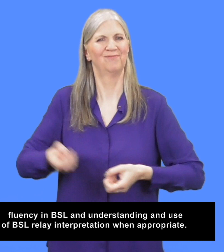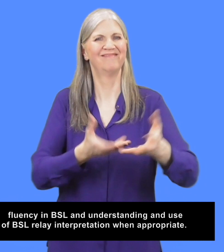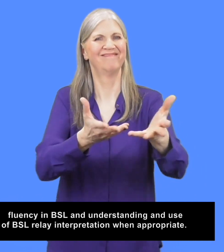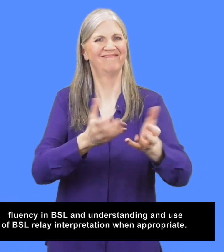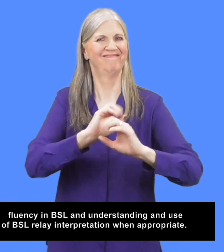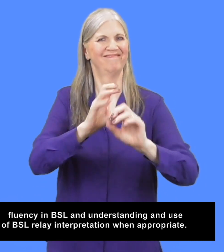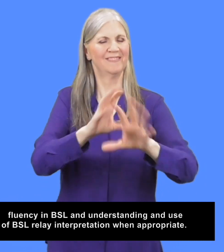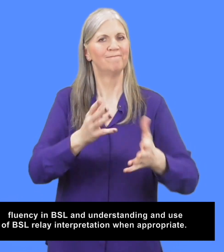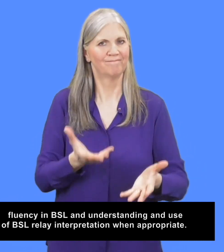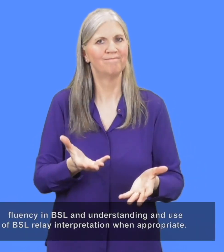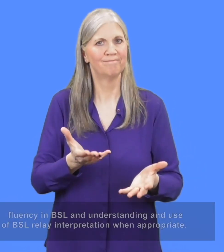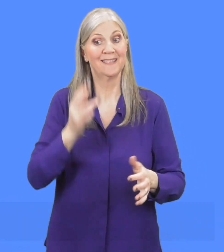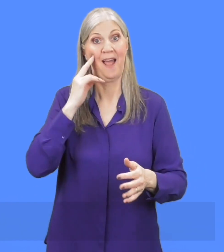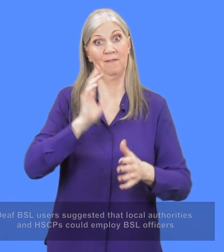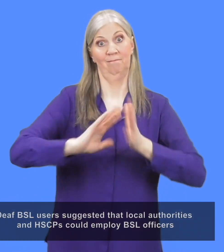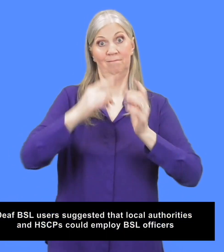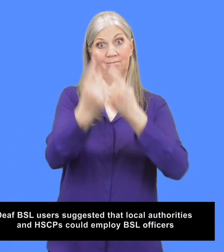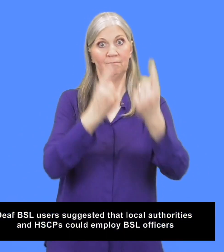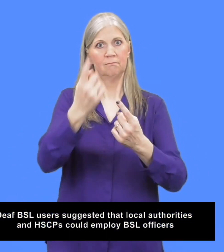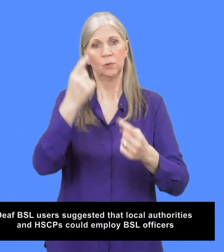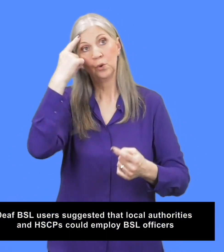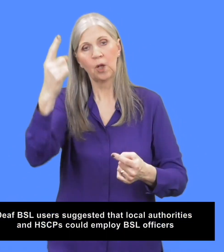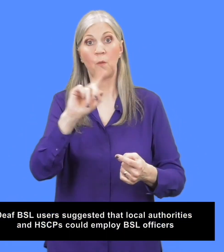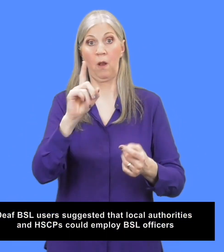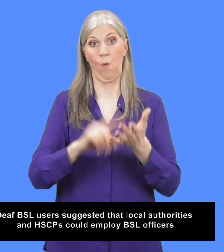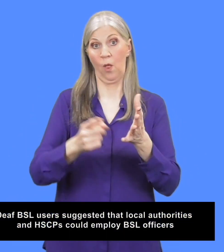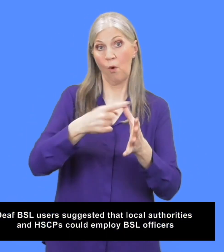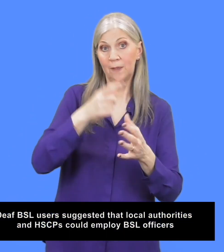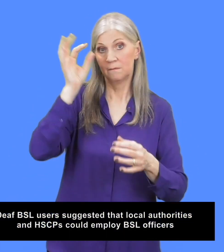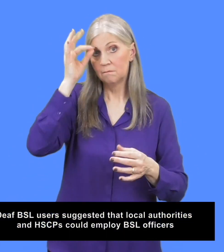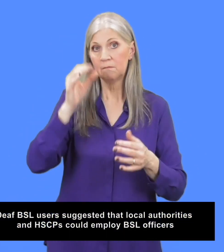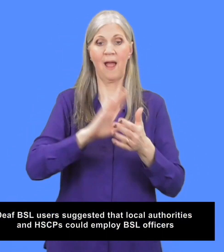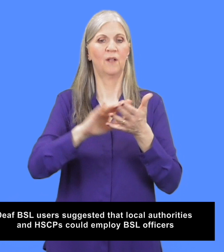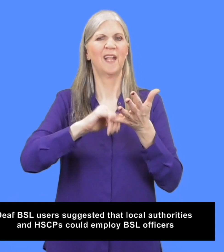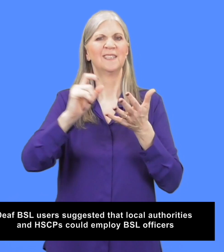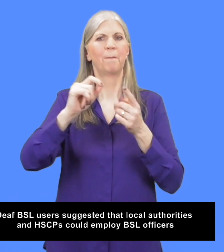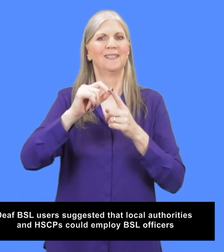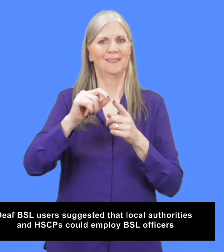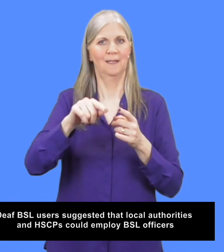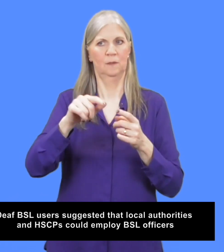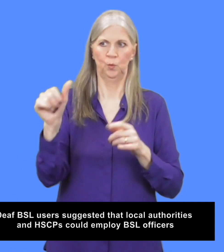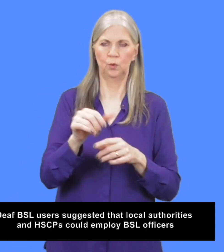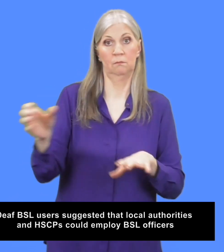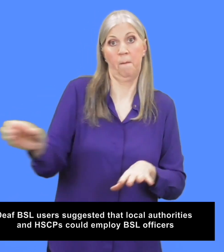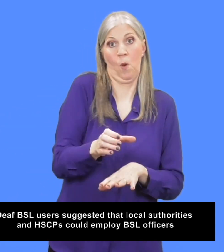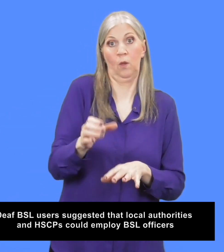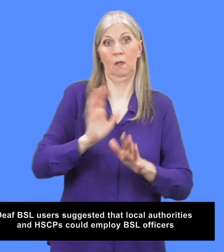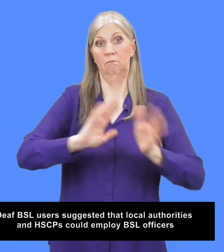appropriate. Deaf BSL users suggested that local authorities and HSCPs could employ